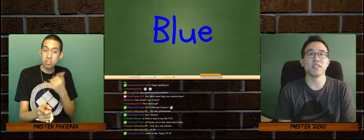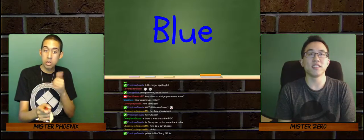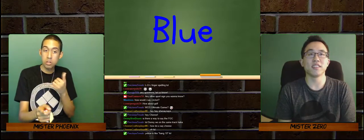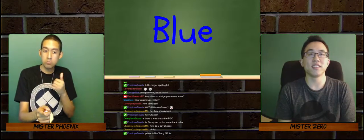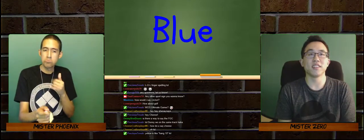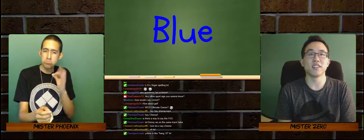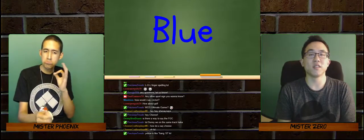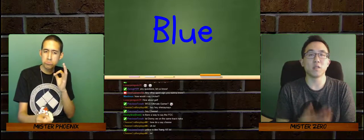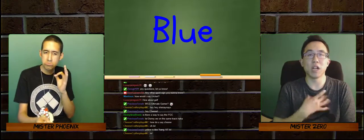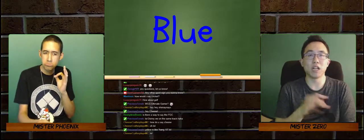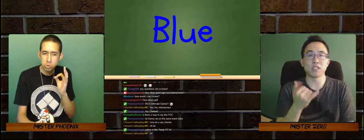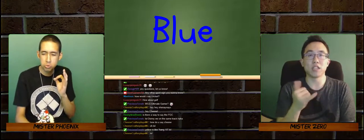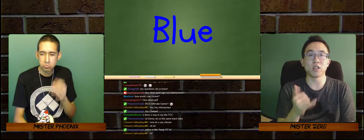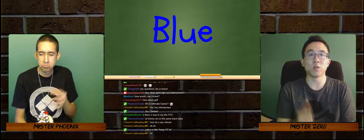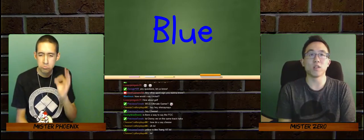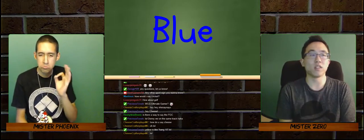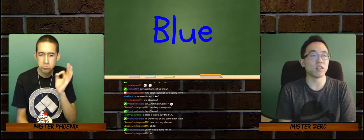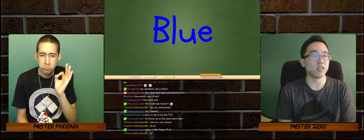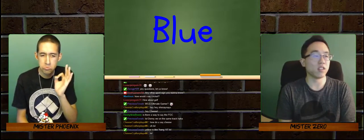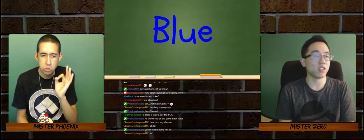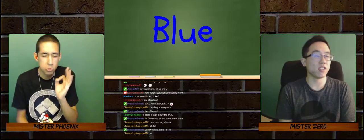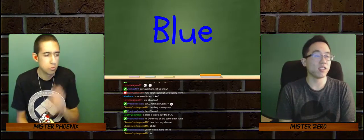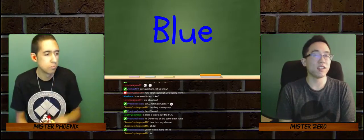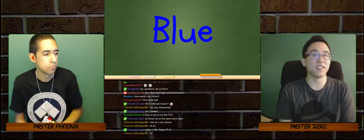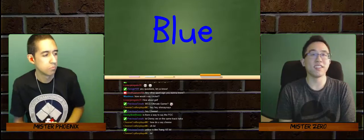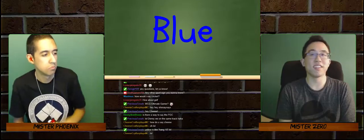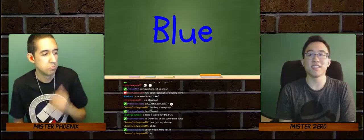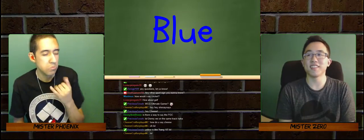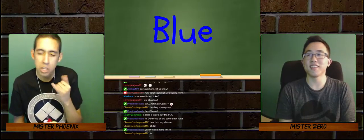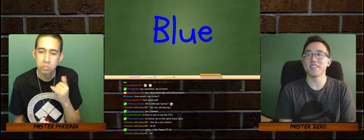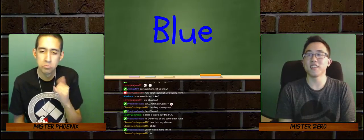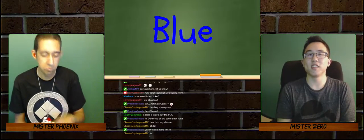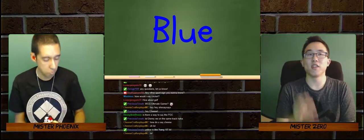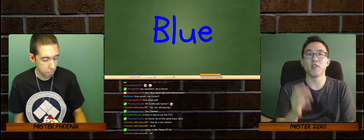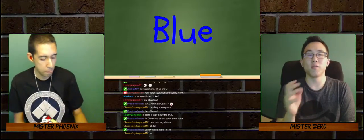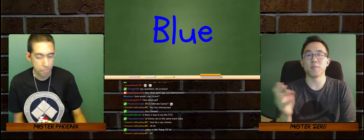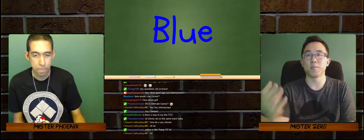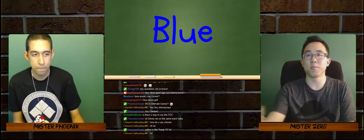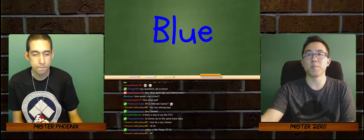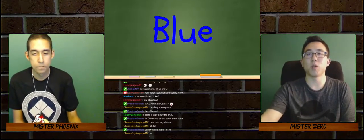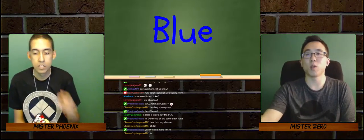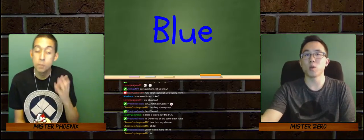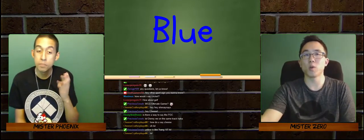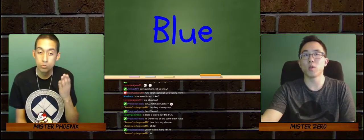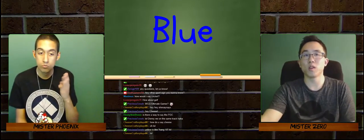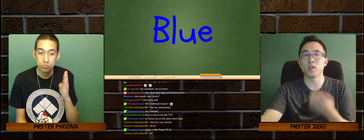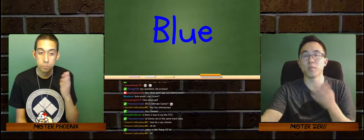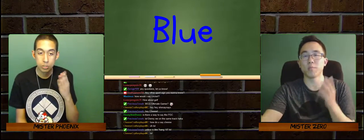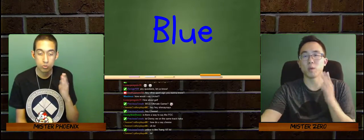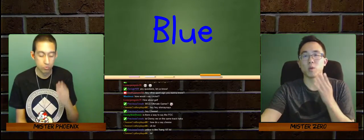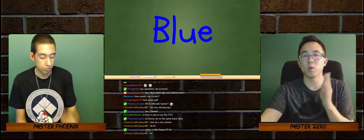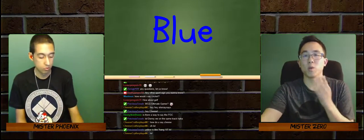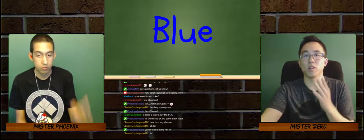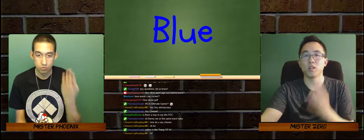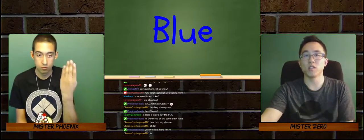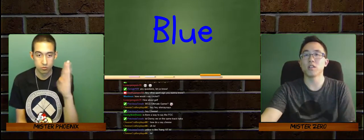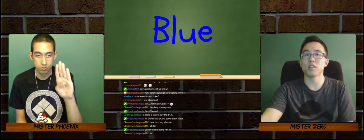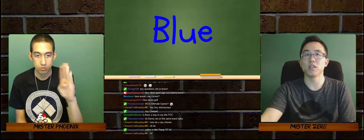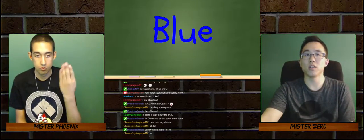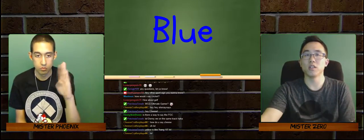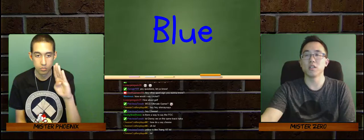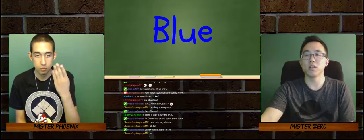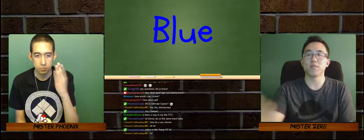Like yellow. Cool. Cool. Yellow. And blue.